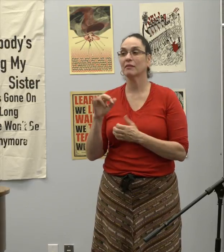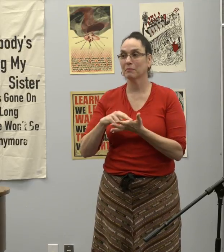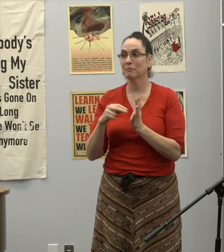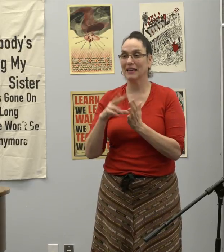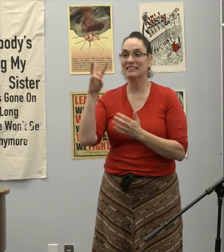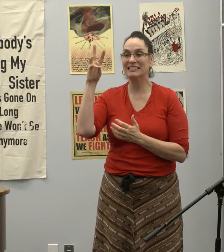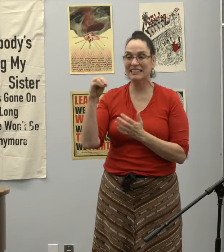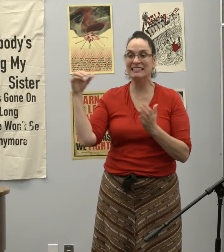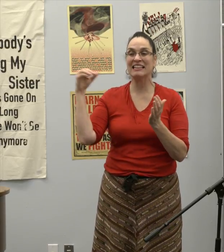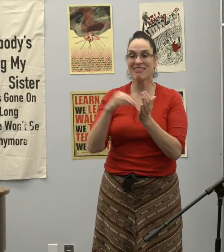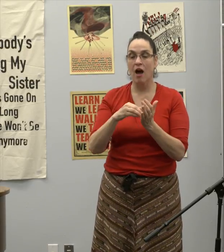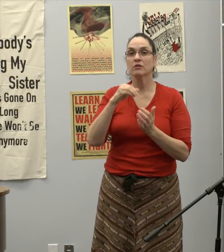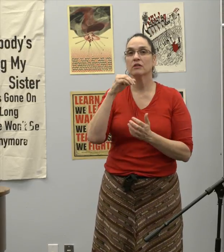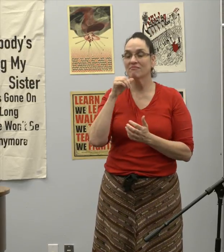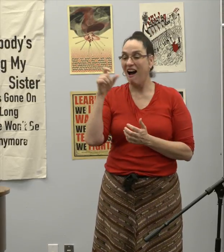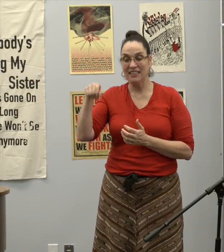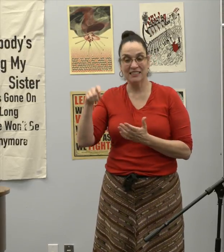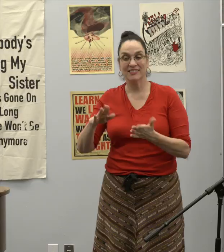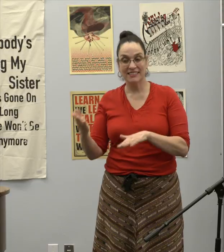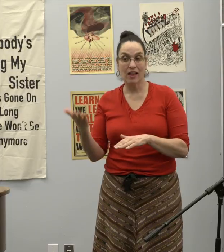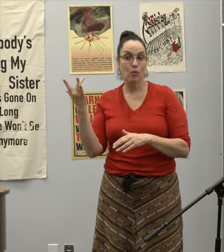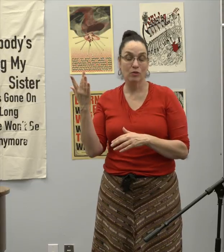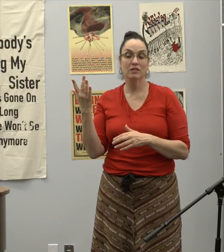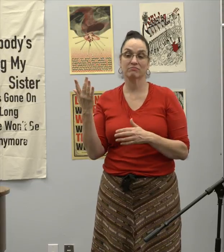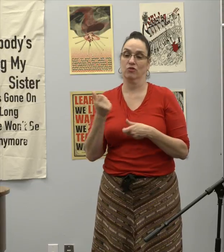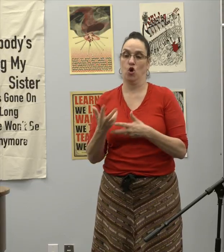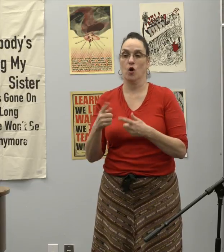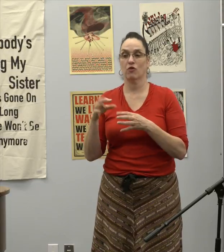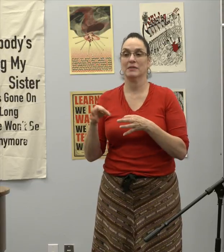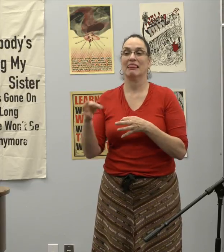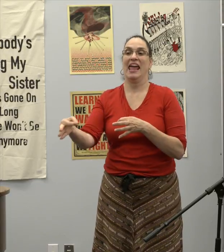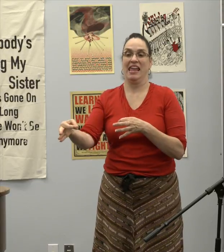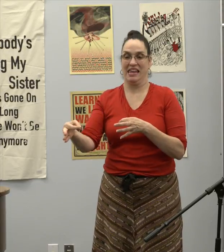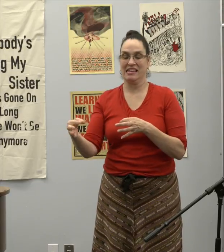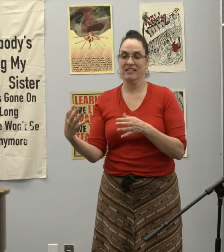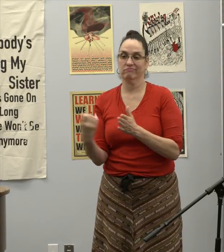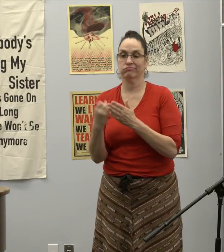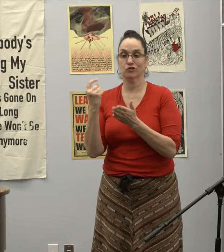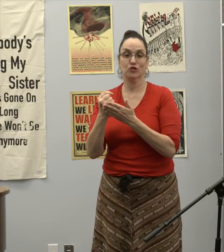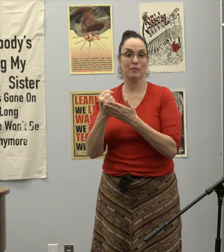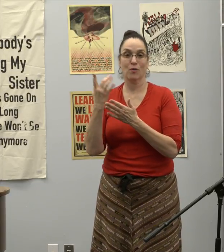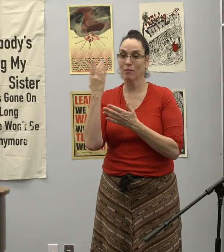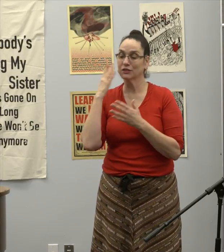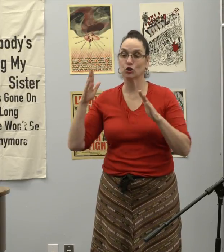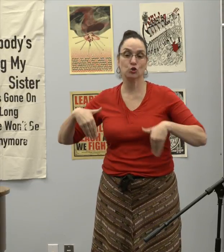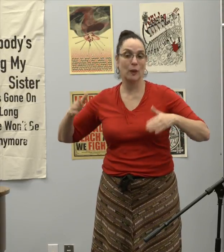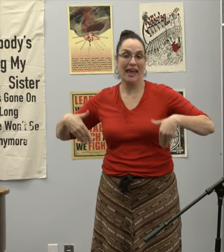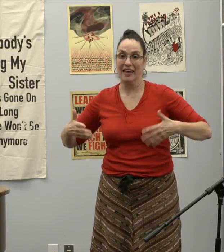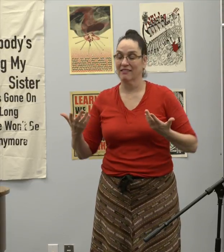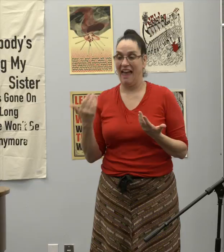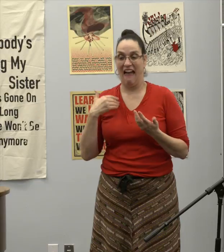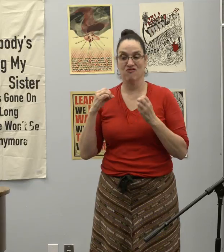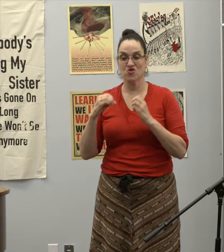deaths, unnecessary deaths, usually due to a delay in seeking treatment until it's too late, and lack of